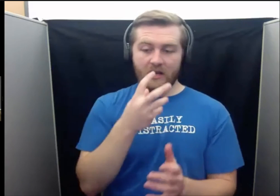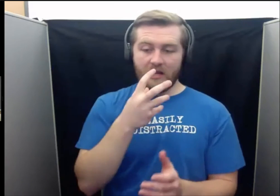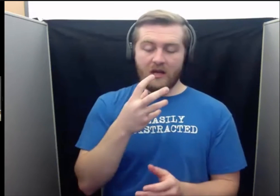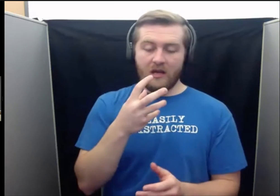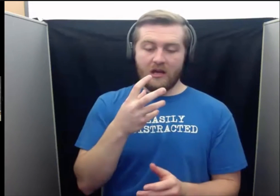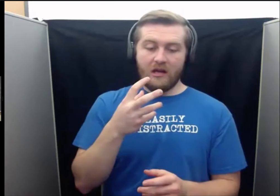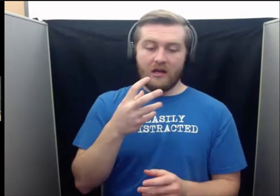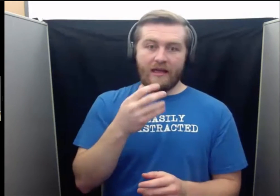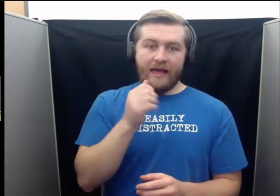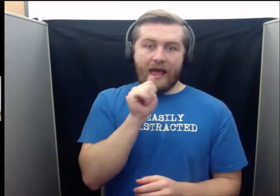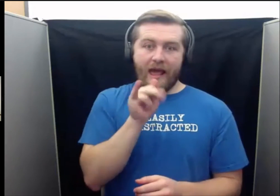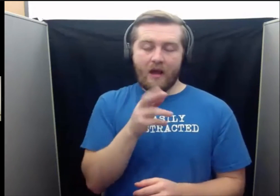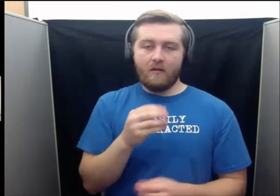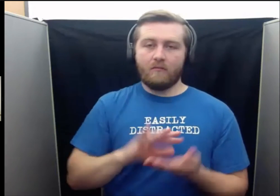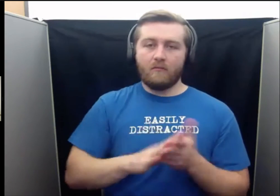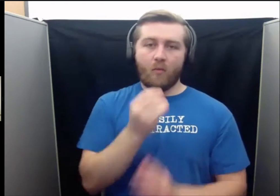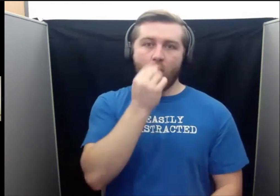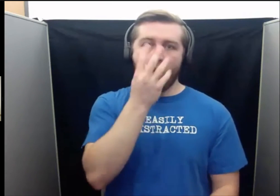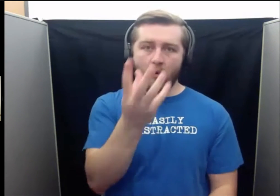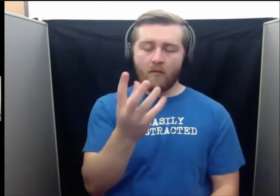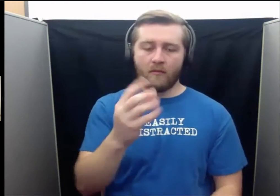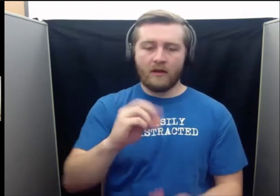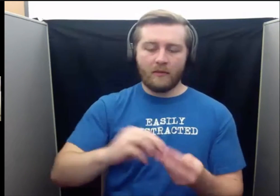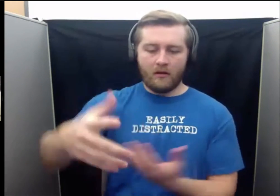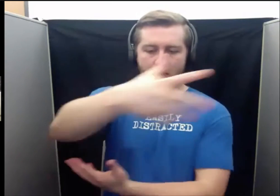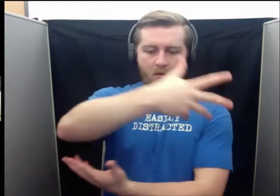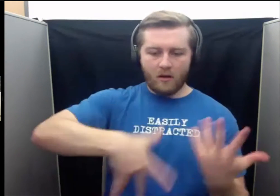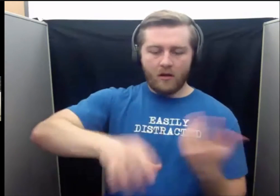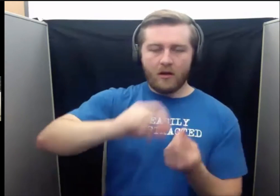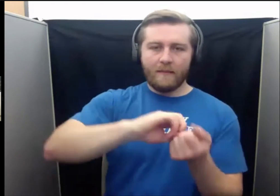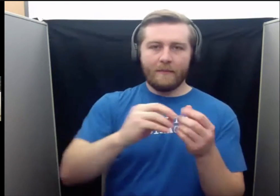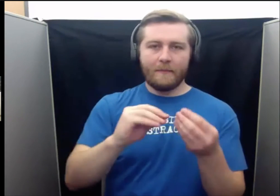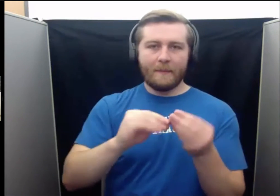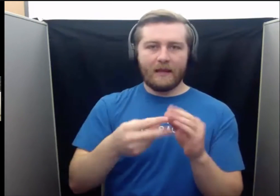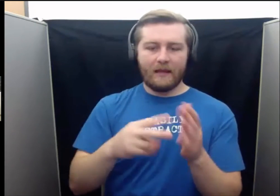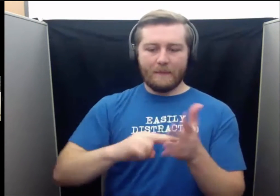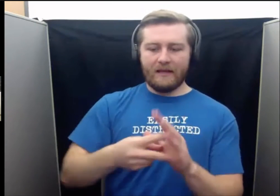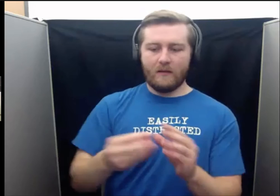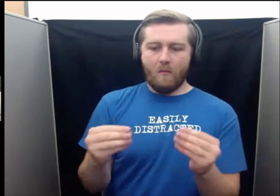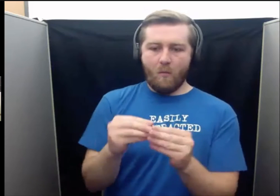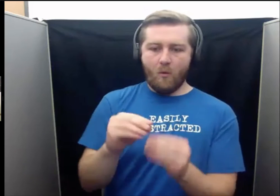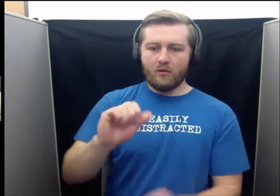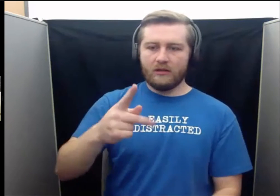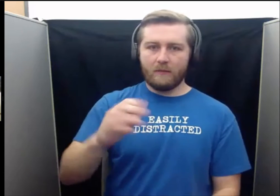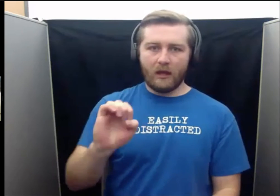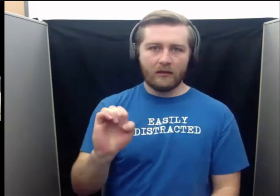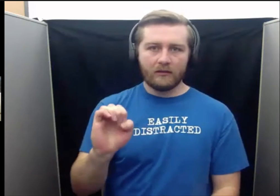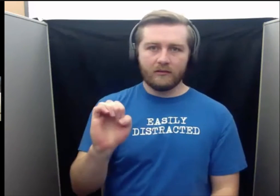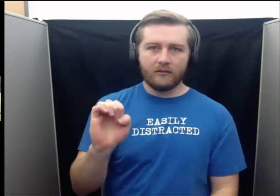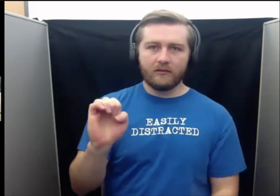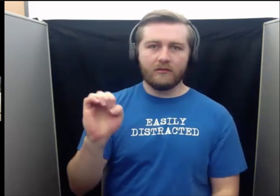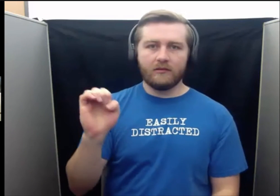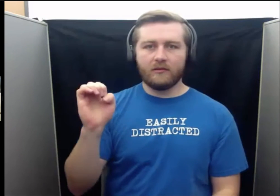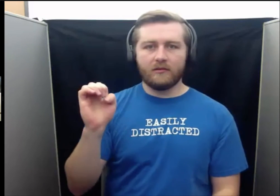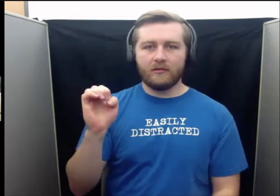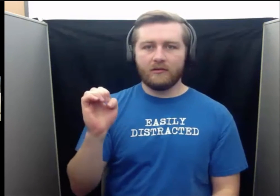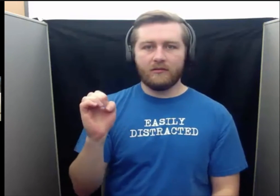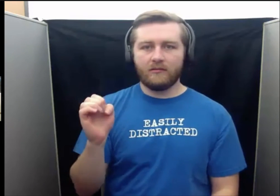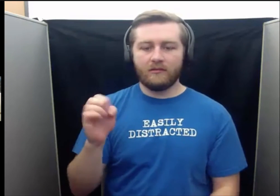vapor. Air that is 90 degrees can hold a lot more water vapor than air that is 50